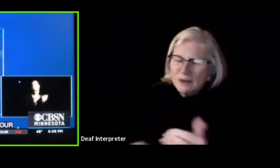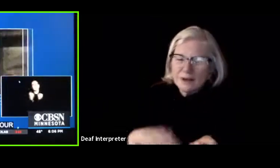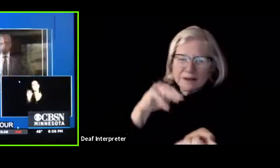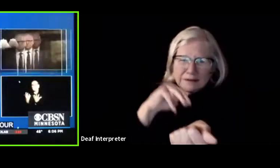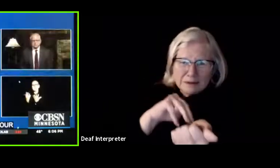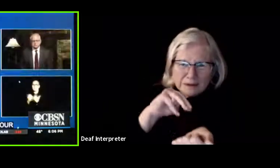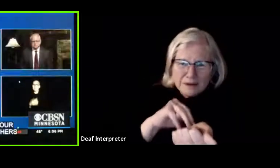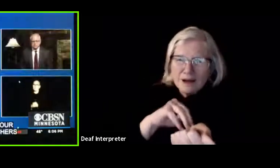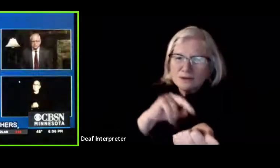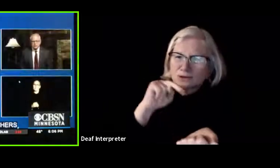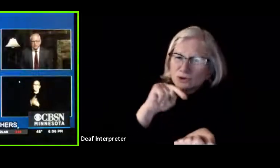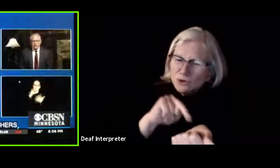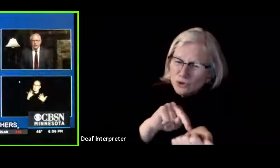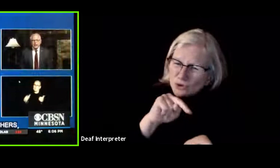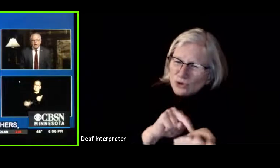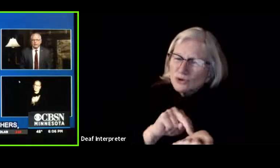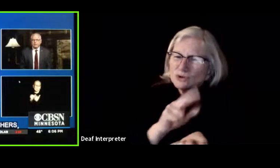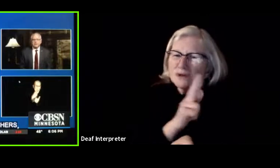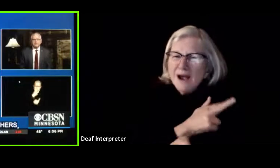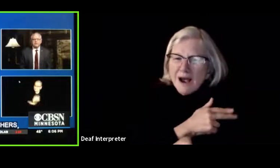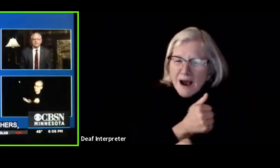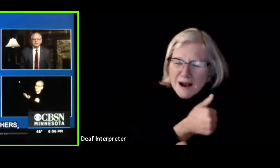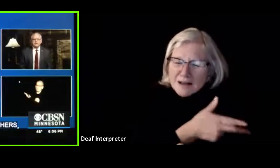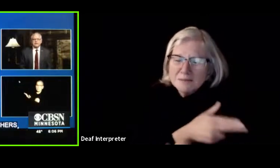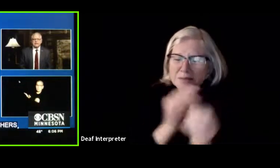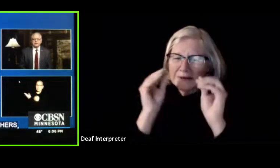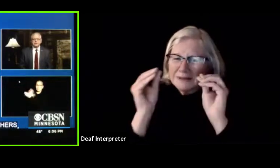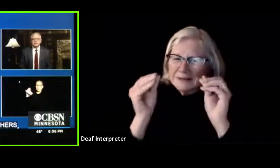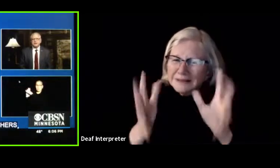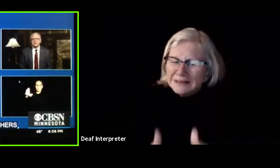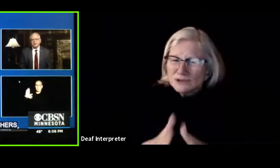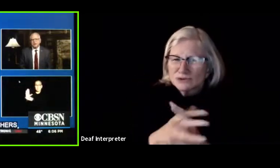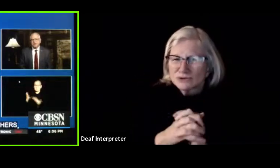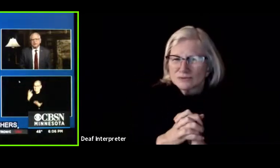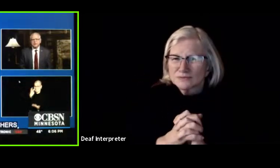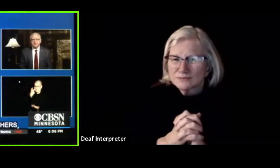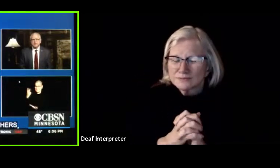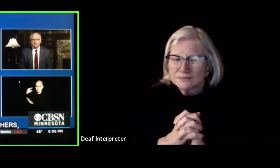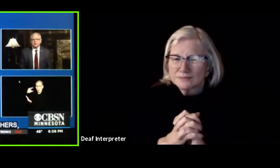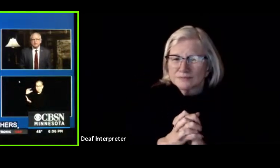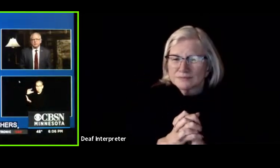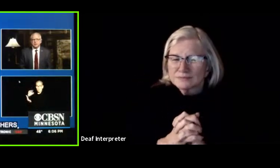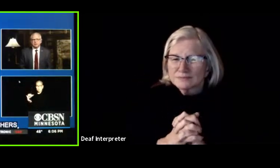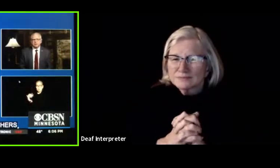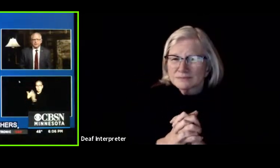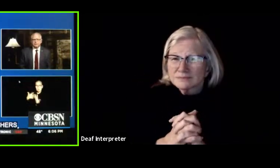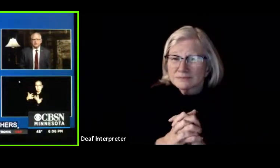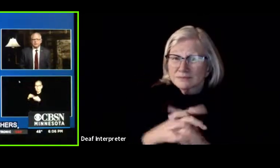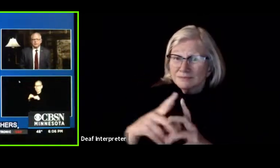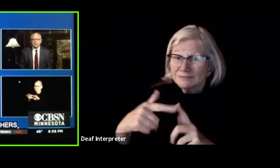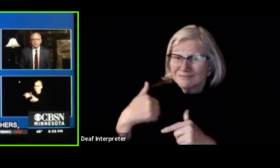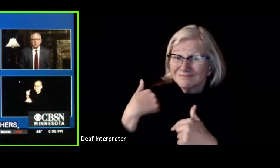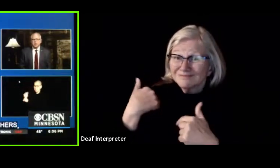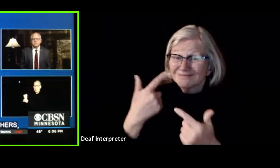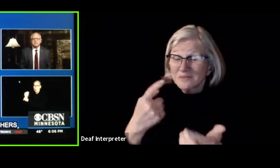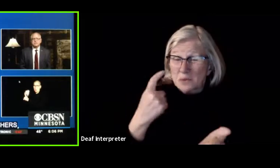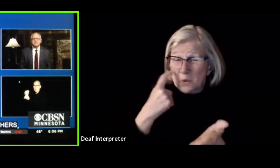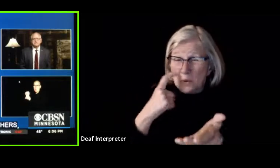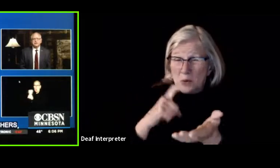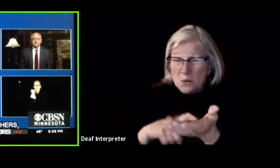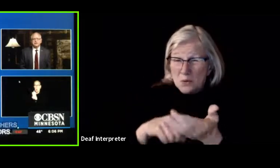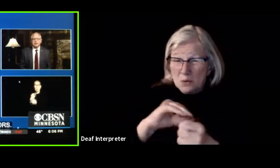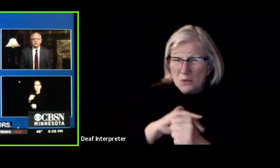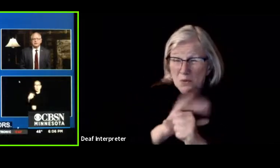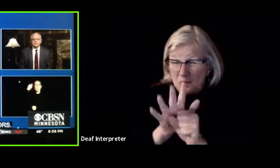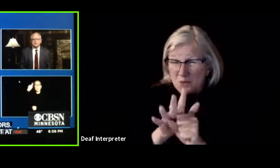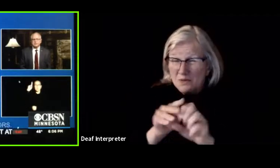pandemic. As many of you have seen, it is raging across the upper Midwest and across this nation. We're seeing